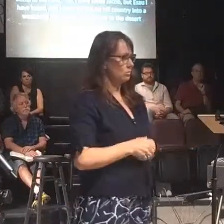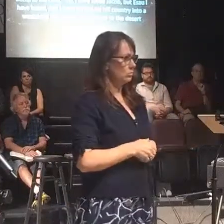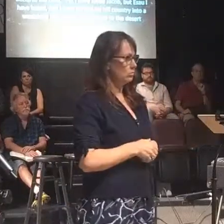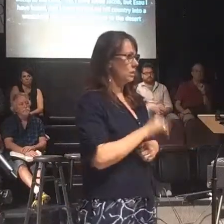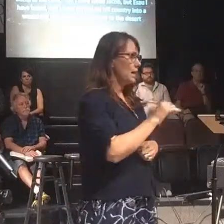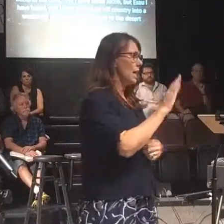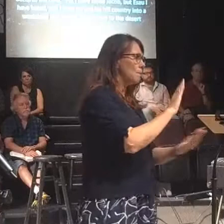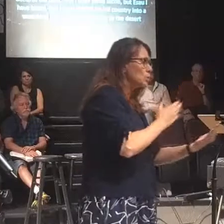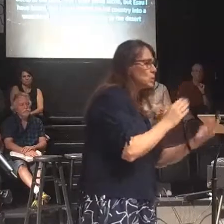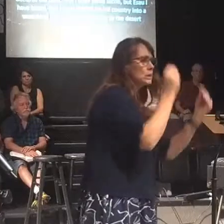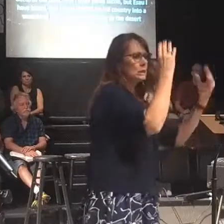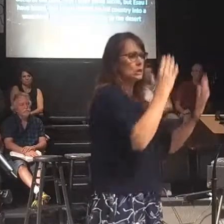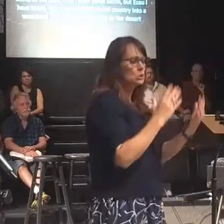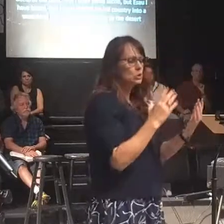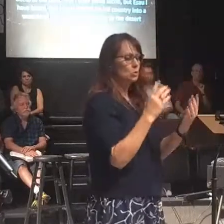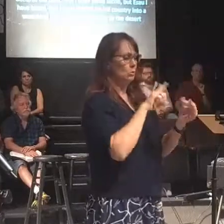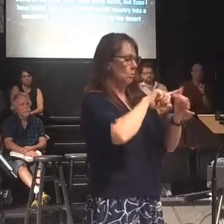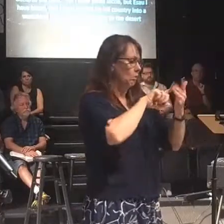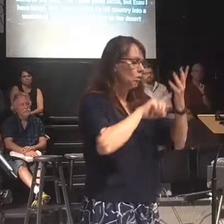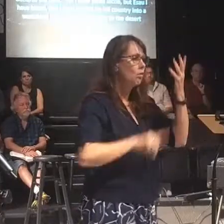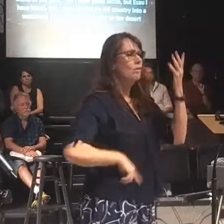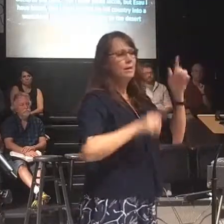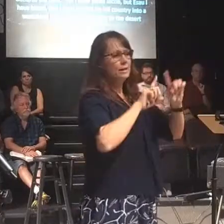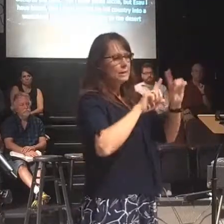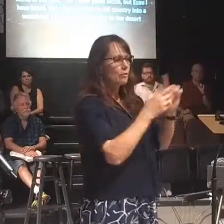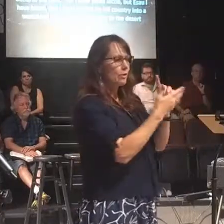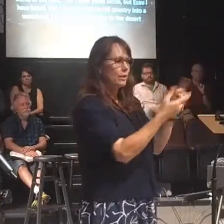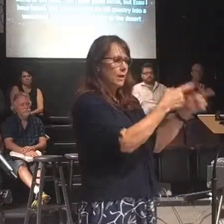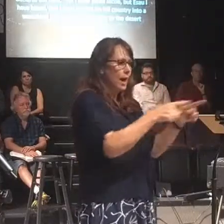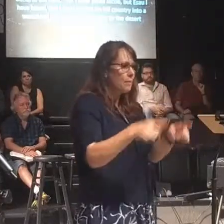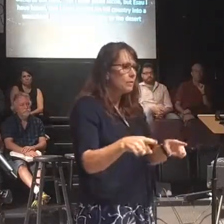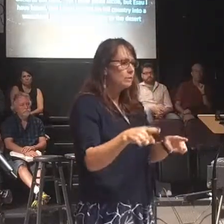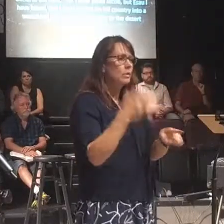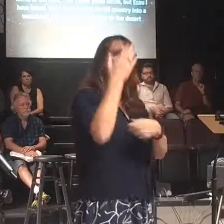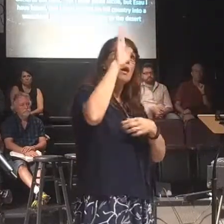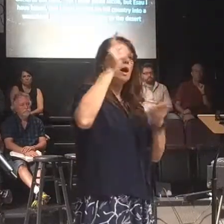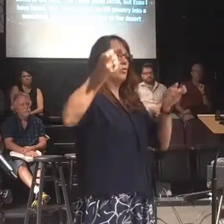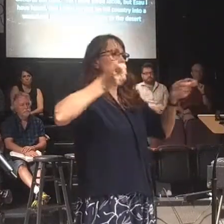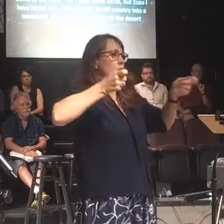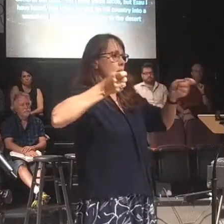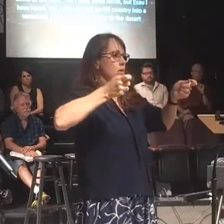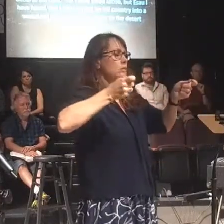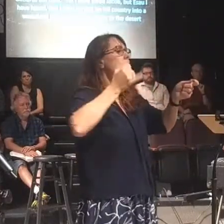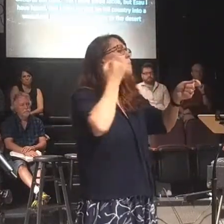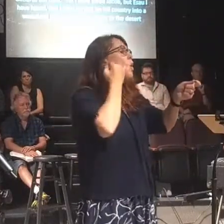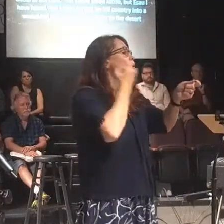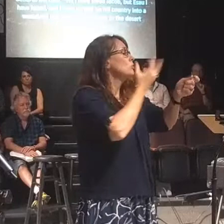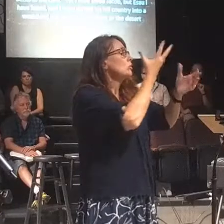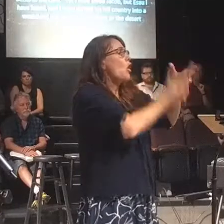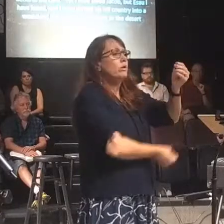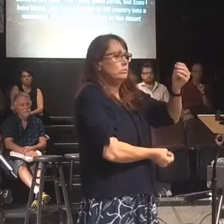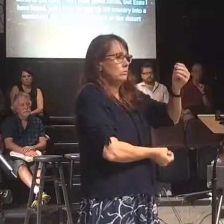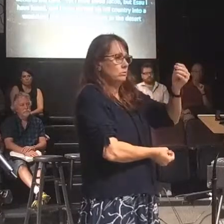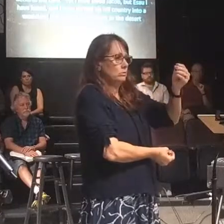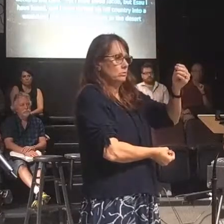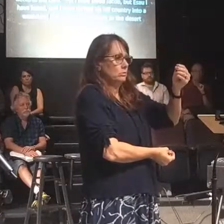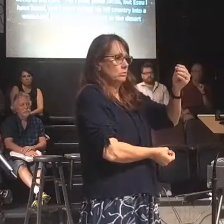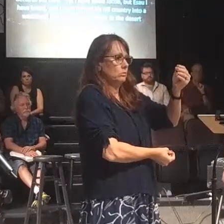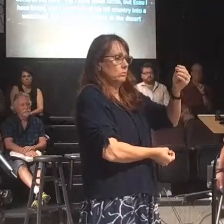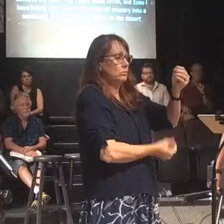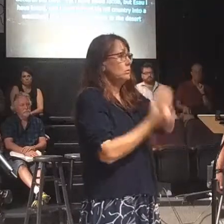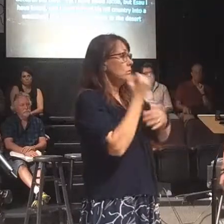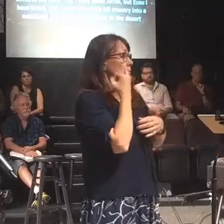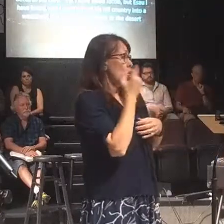inspiration that came into your life that we all have tons of, were not there? What if you were not